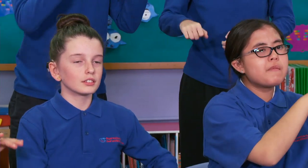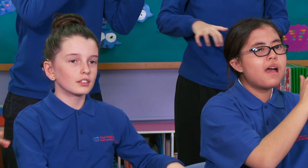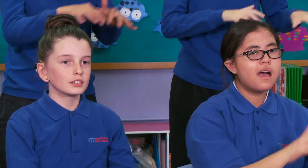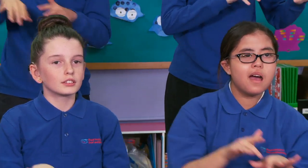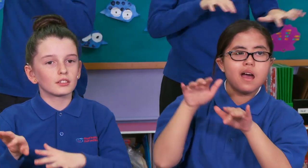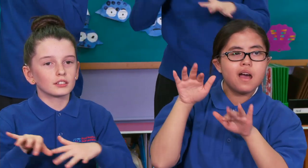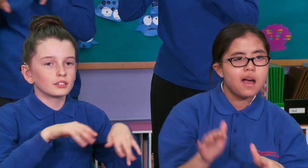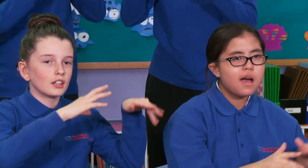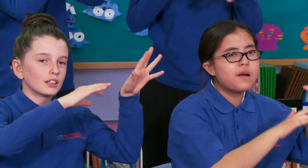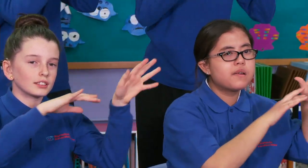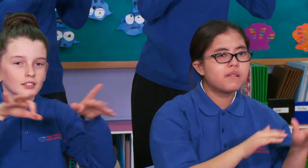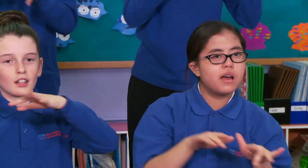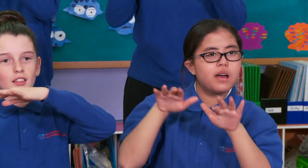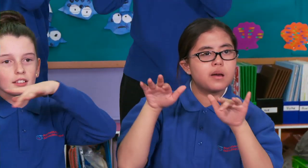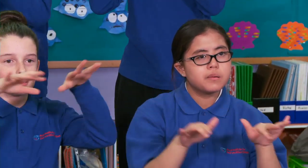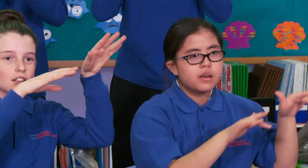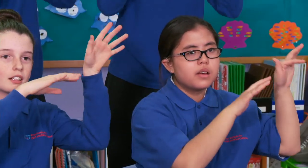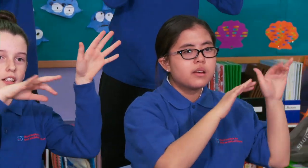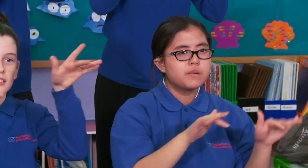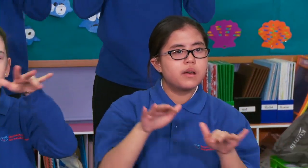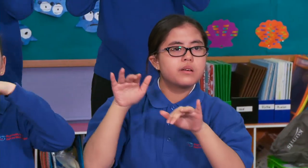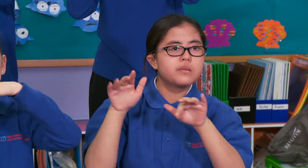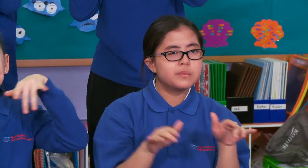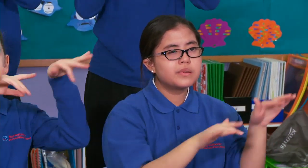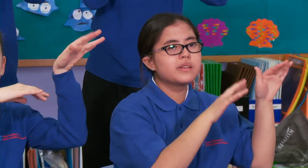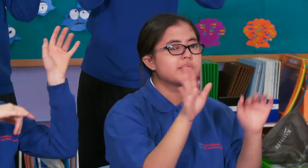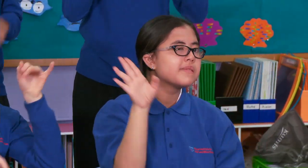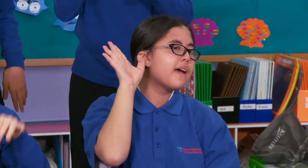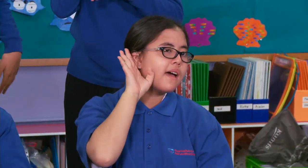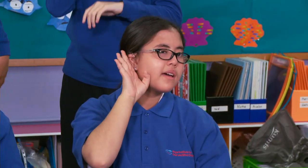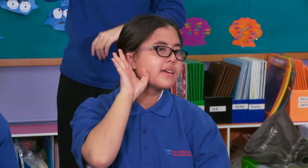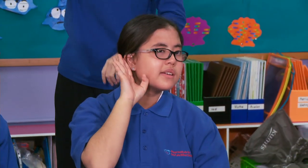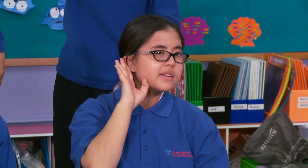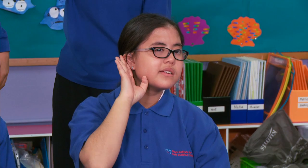there's a song, there's a song, there's a song in the air. If you listen close,